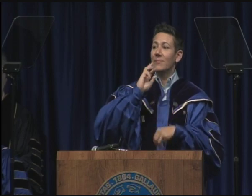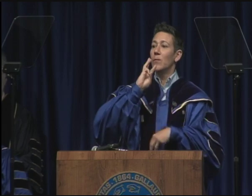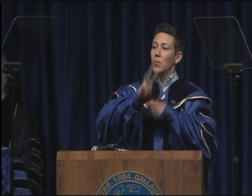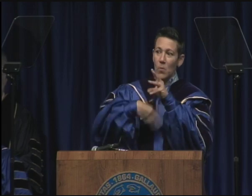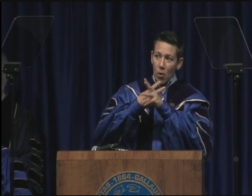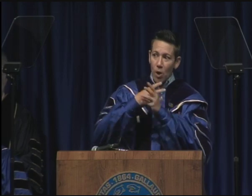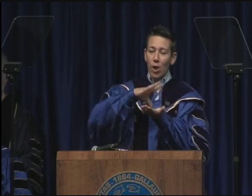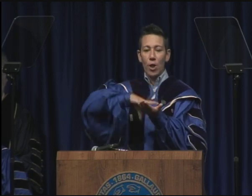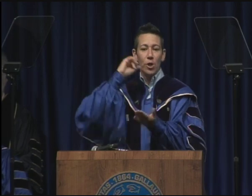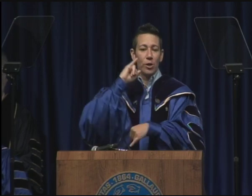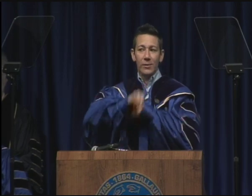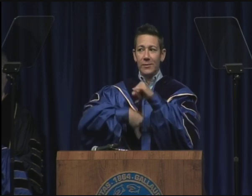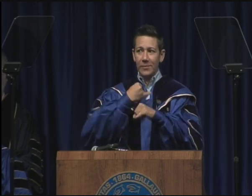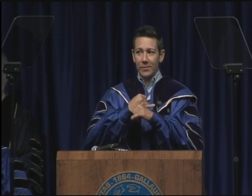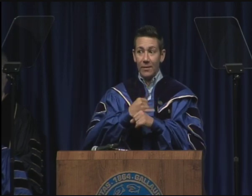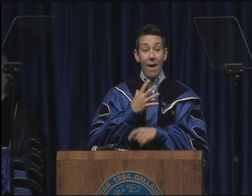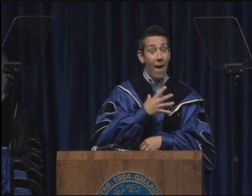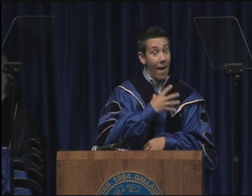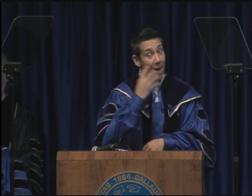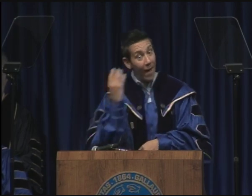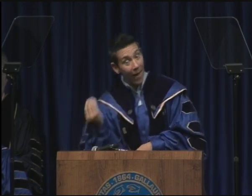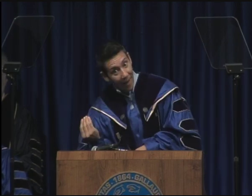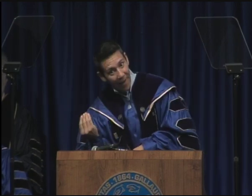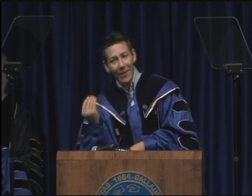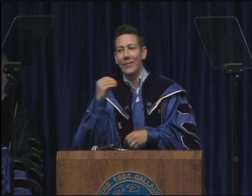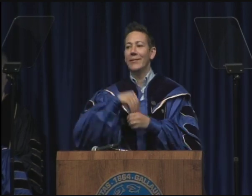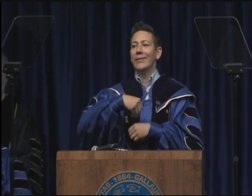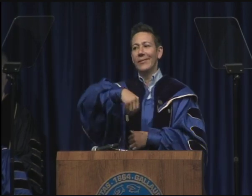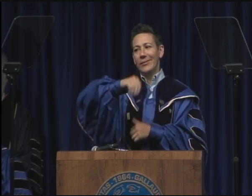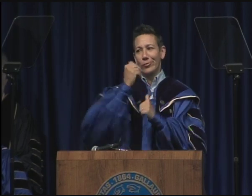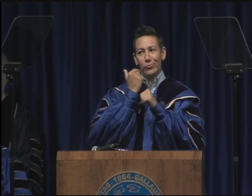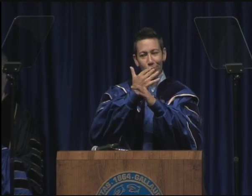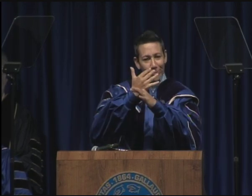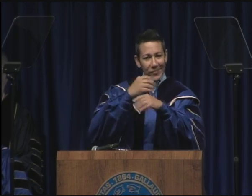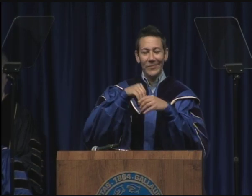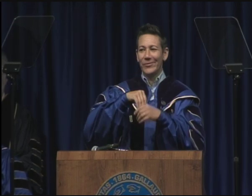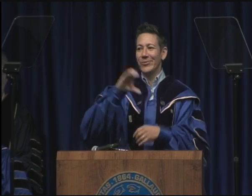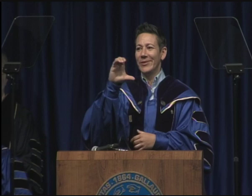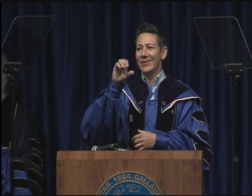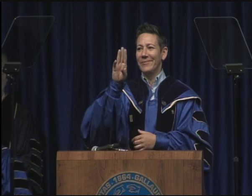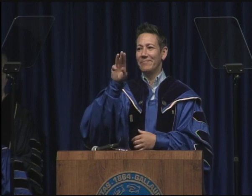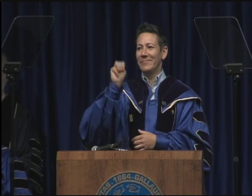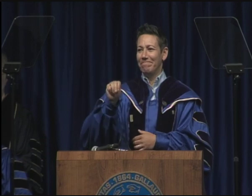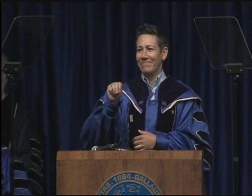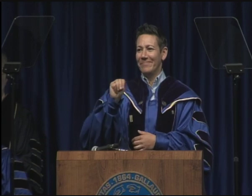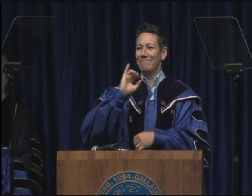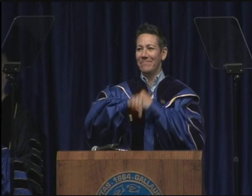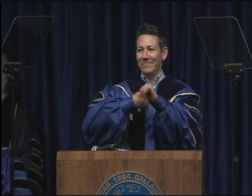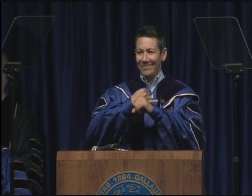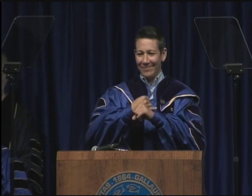with World Learning International, and in Germany with CBM International.